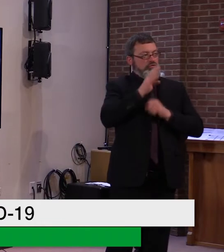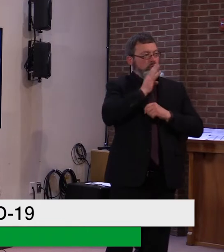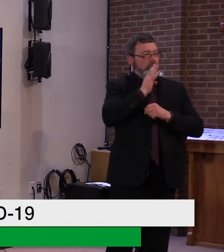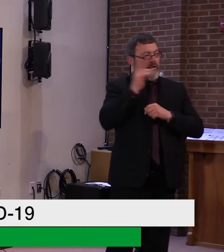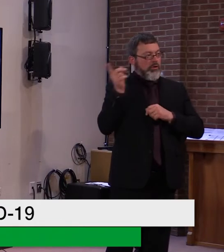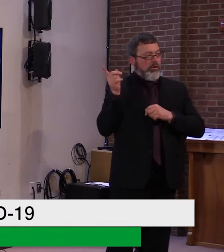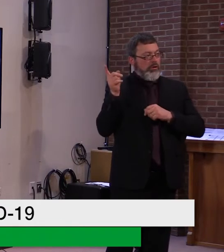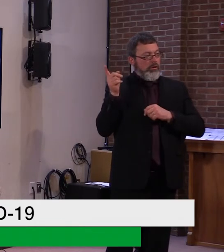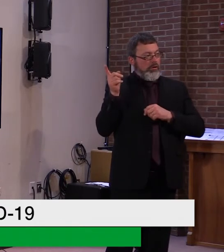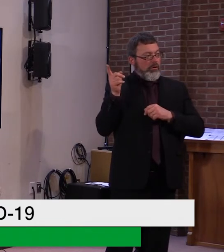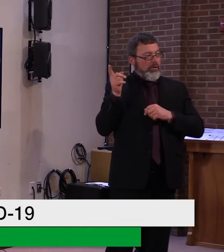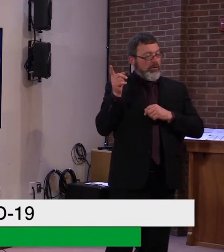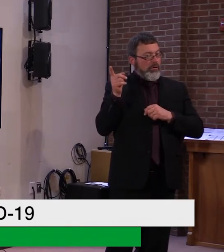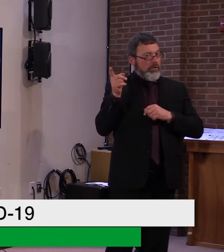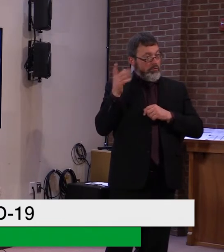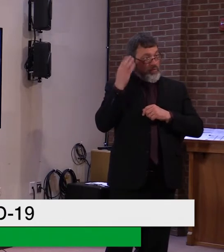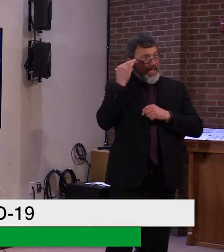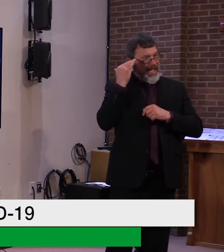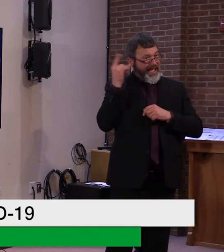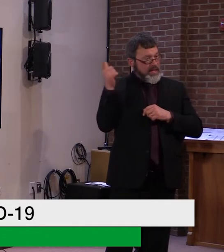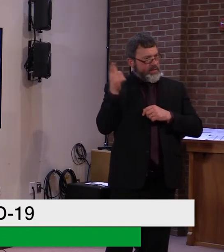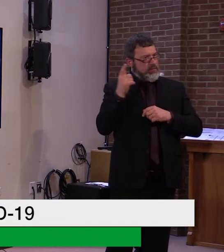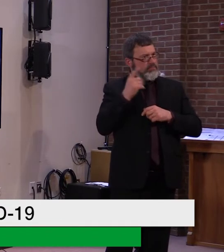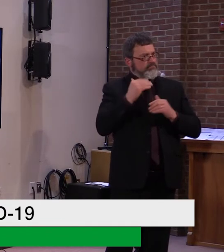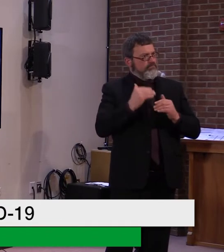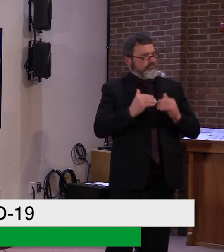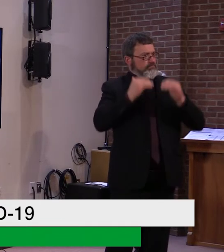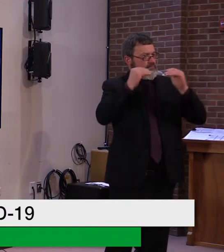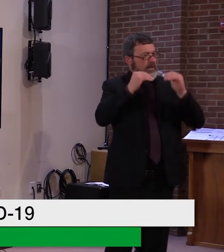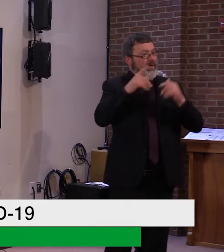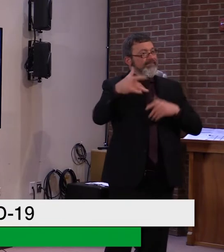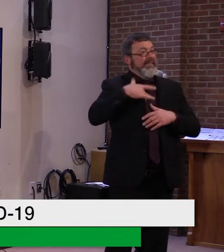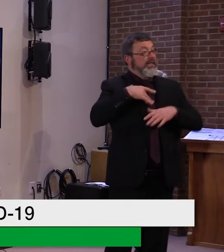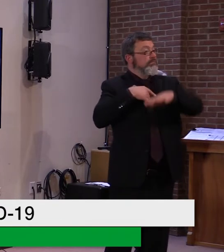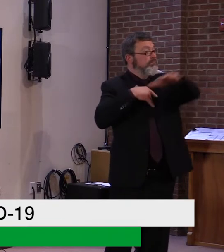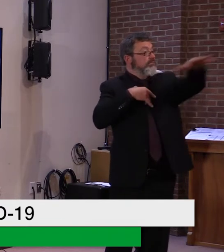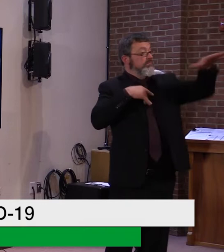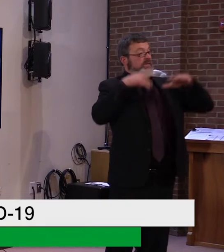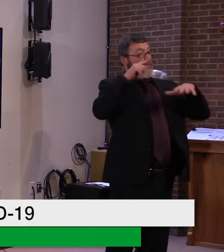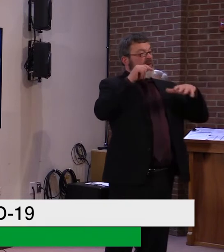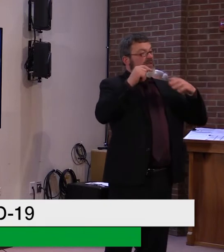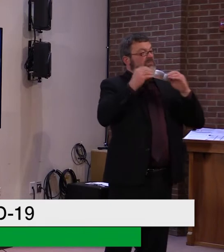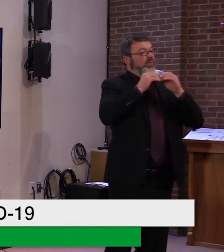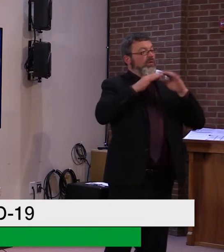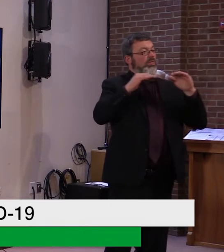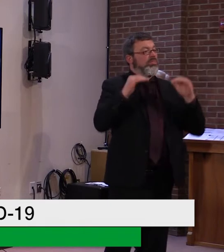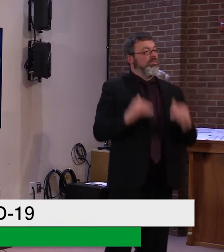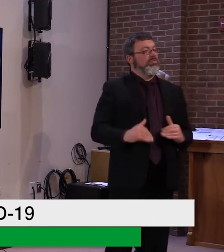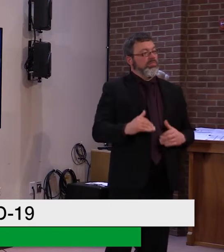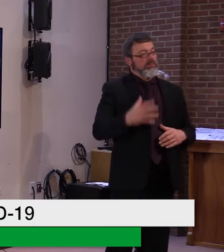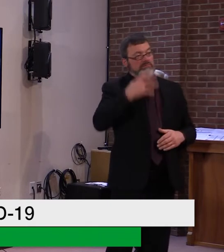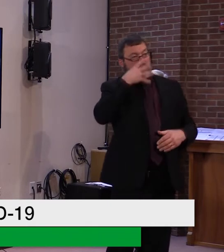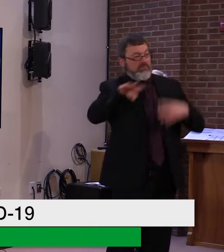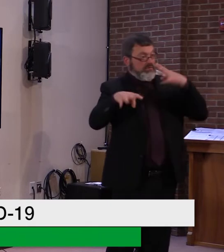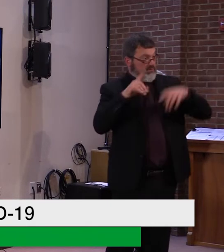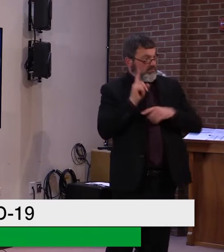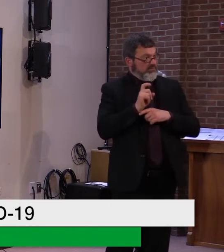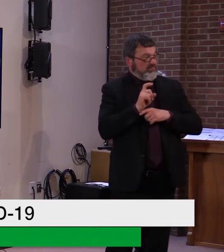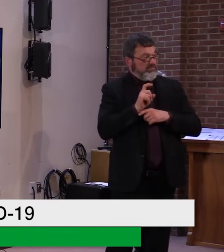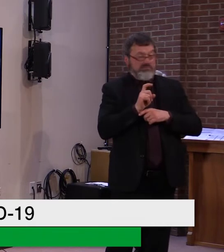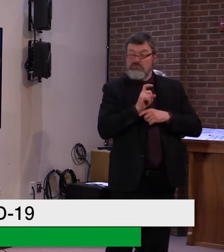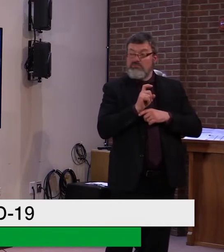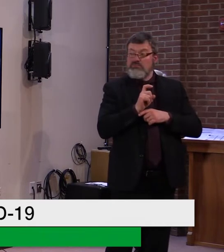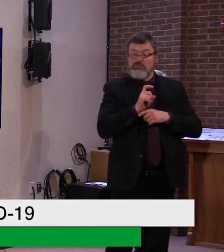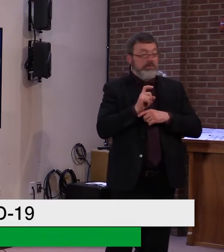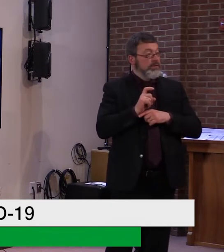and so what other ways besides these press conferences are you trying to reach out to to tell people who might be um who might not